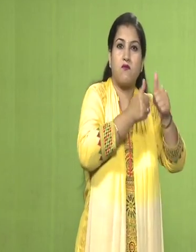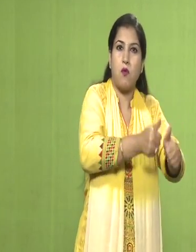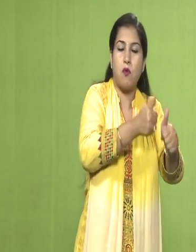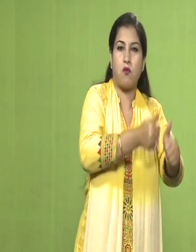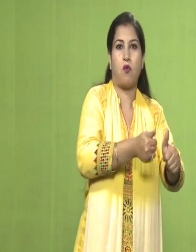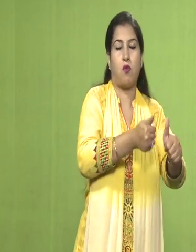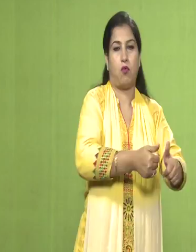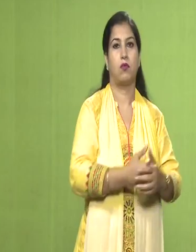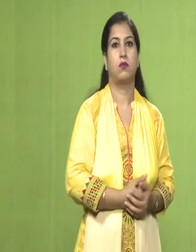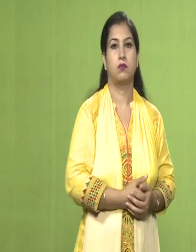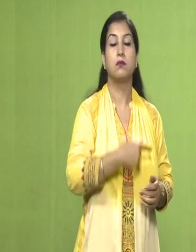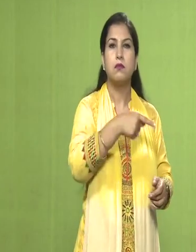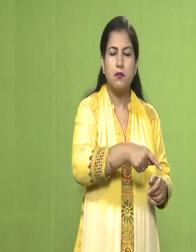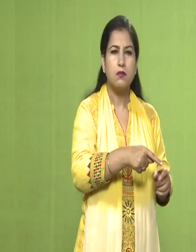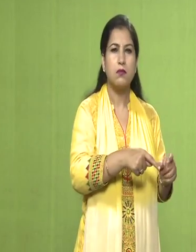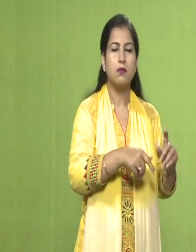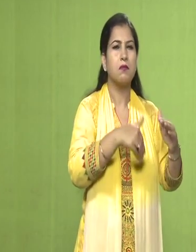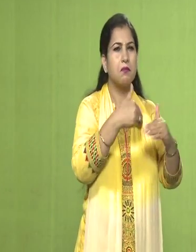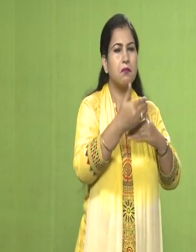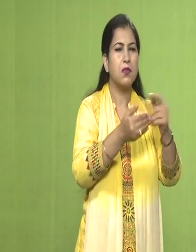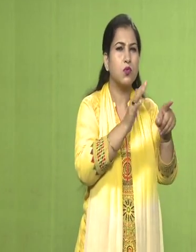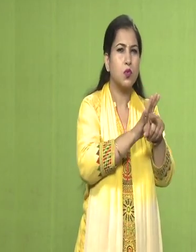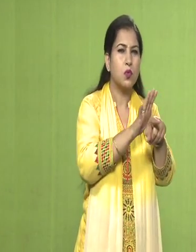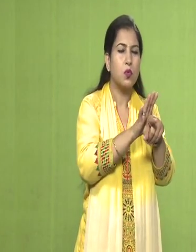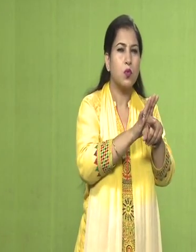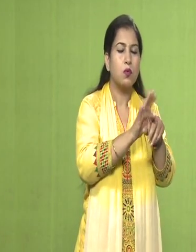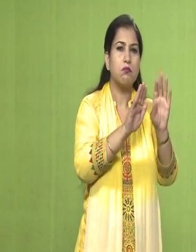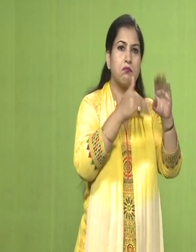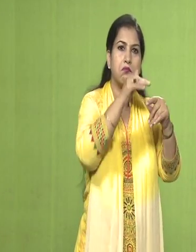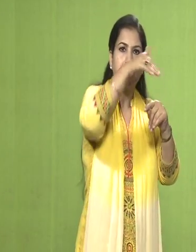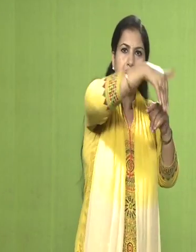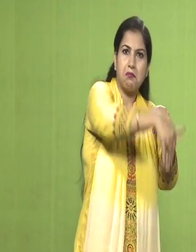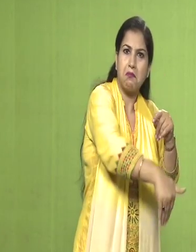However, slowly it began to decline in Europe.